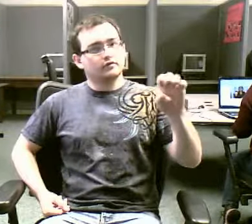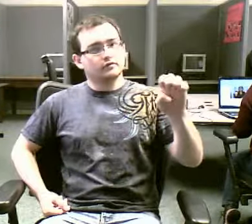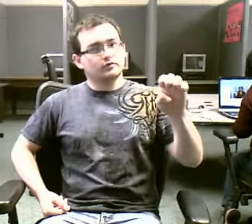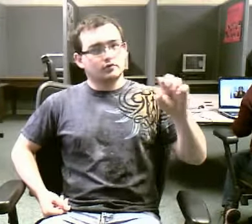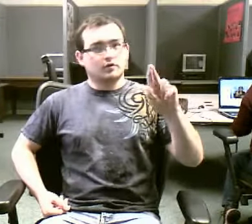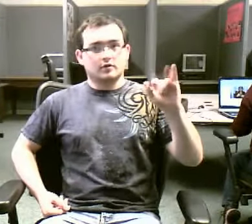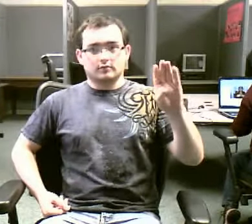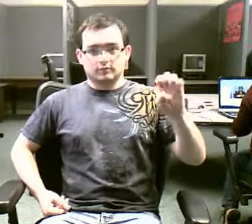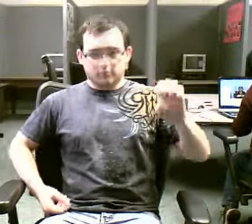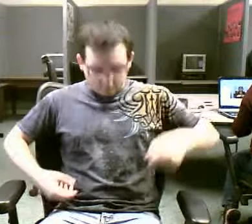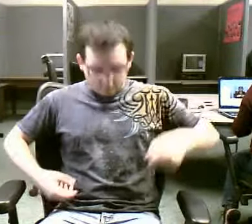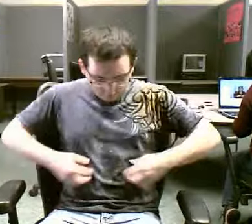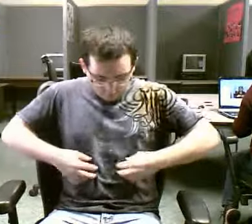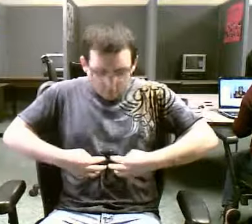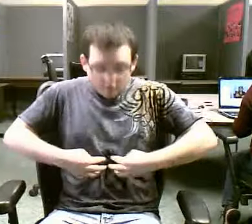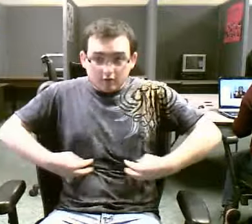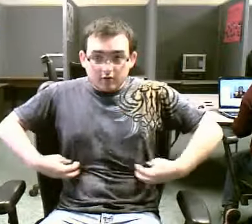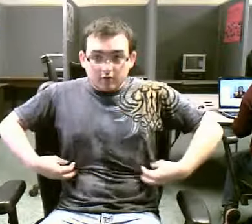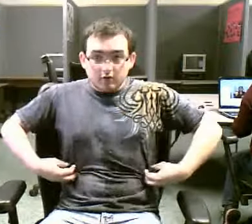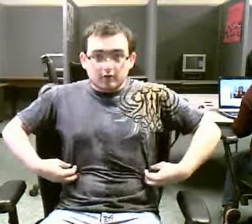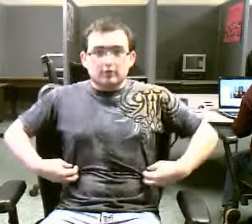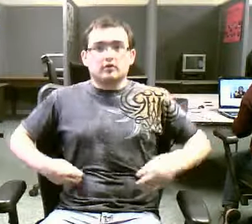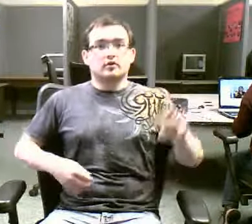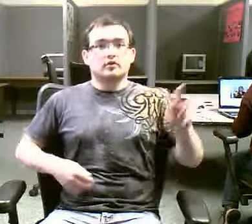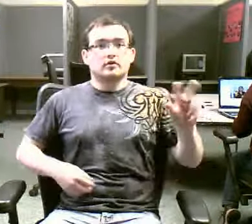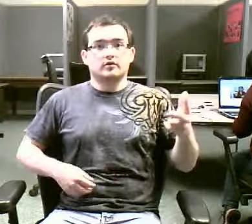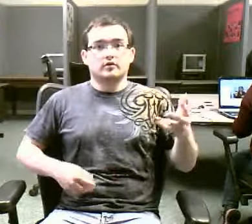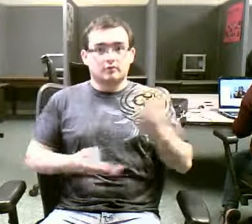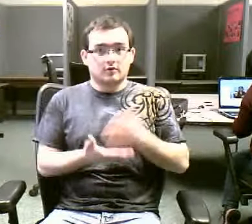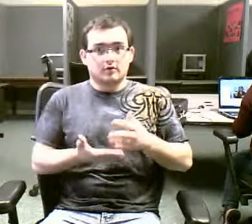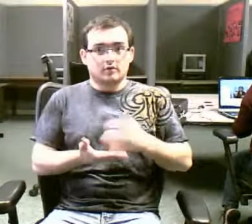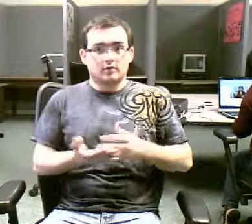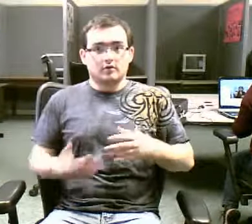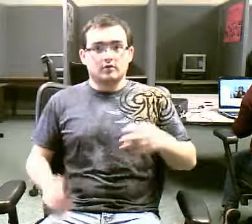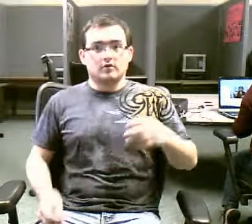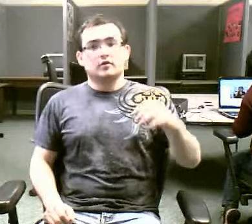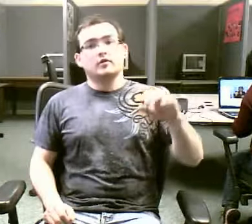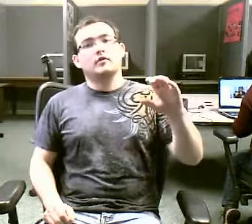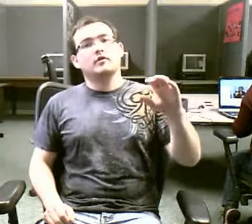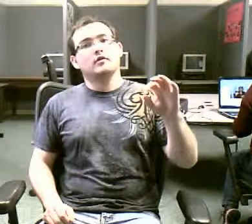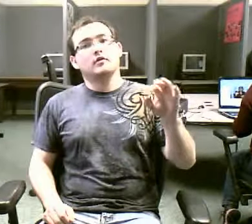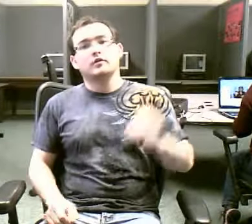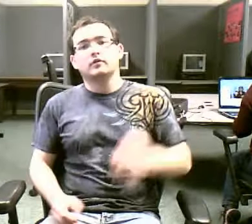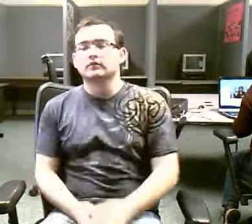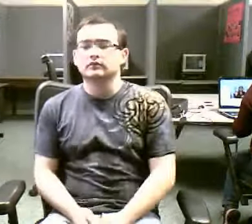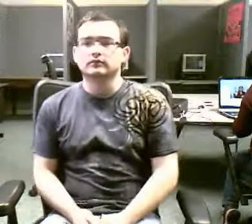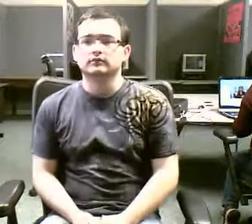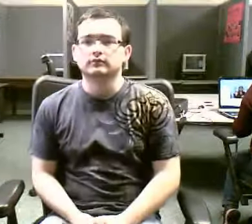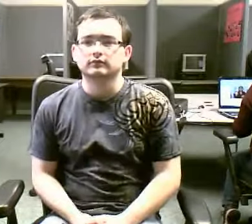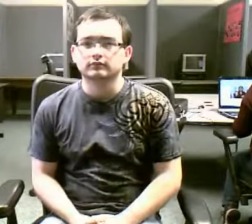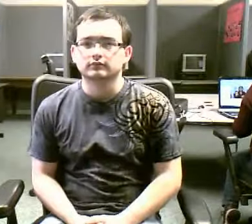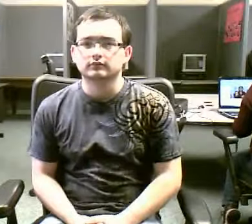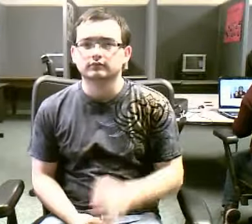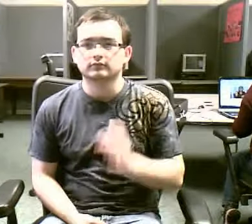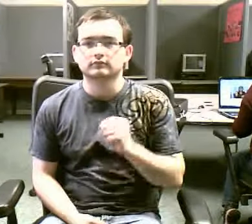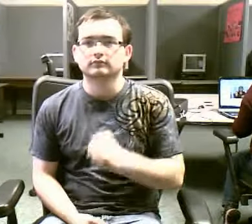True ribs. The first 7 ribs of the rib cage are attached directly to sternum are called